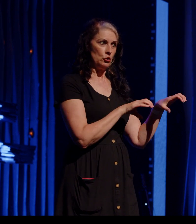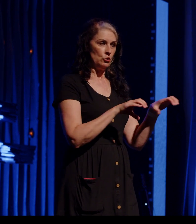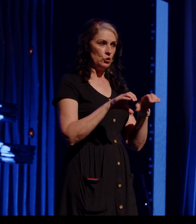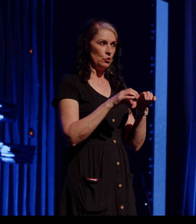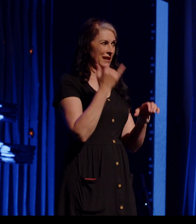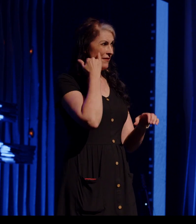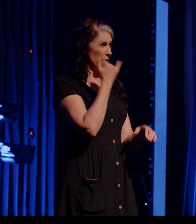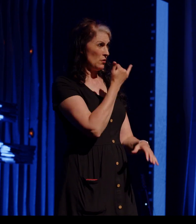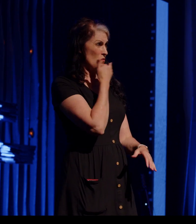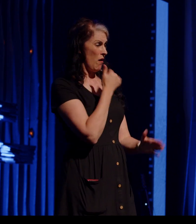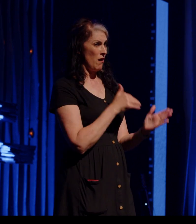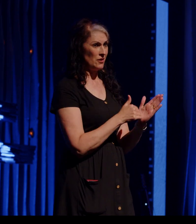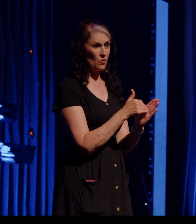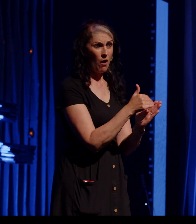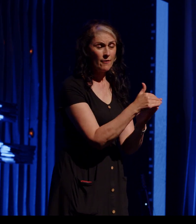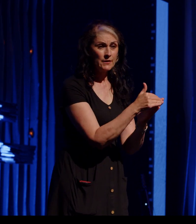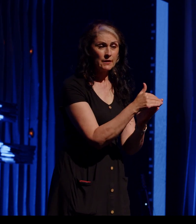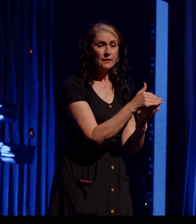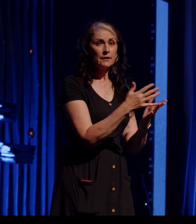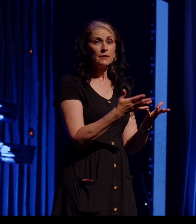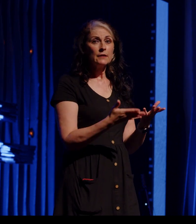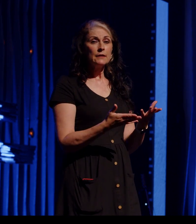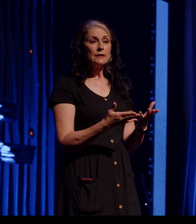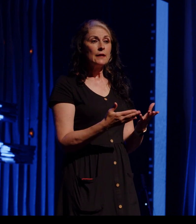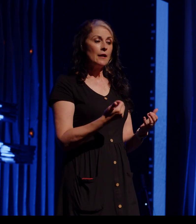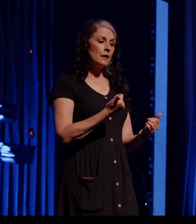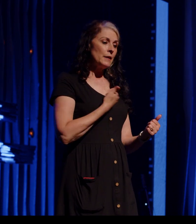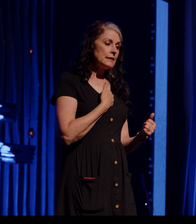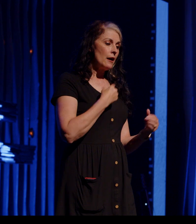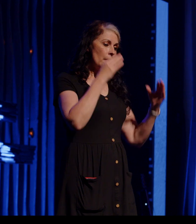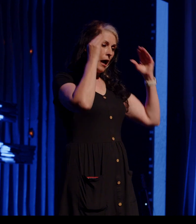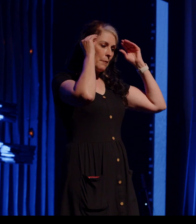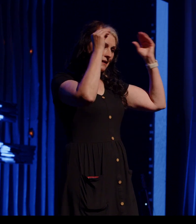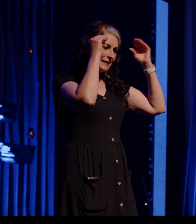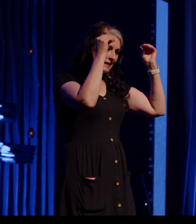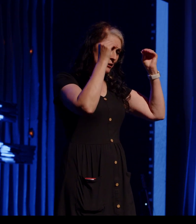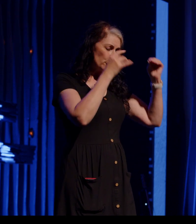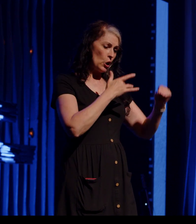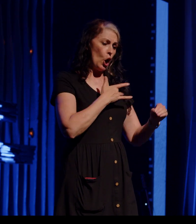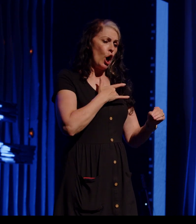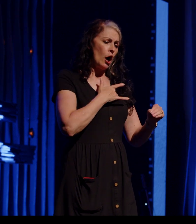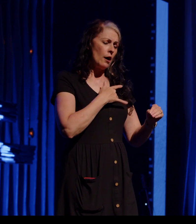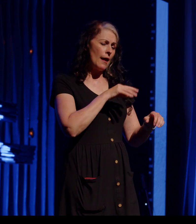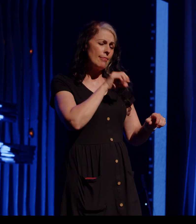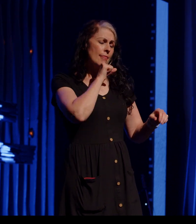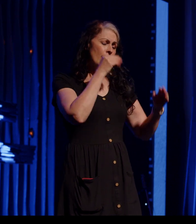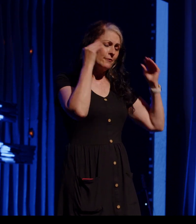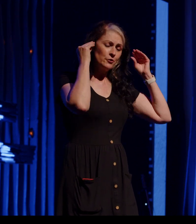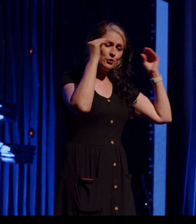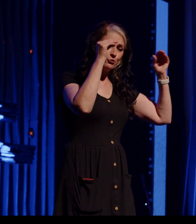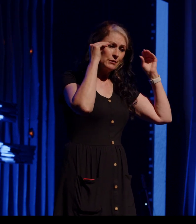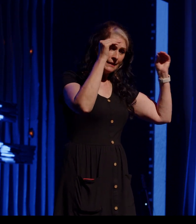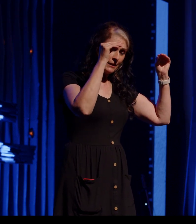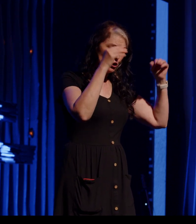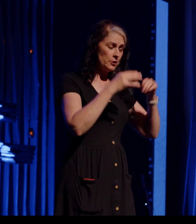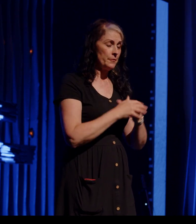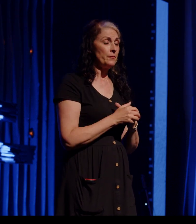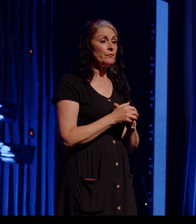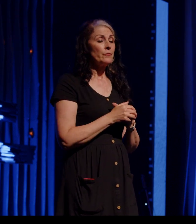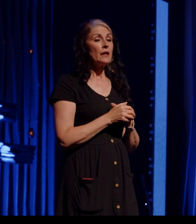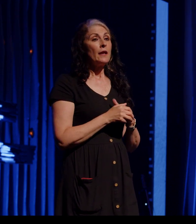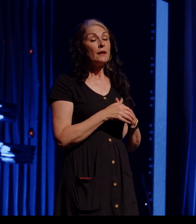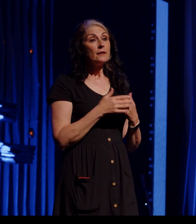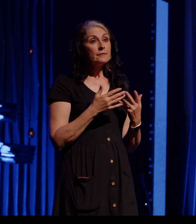I did it wrong so many times, was I'm a teacher at heart, love to teach. Poor kids got taught.